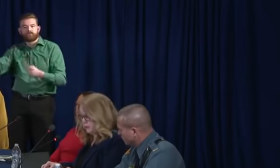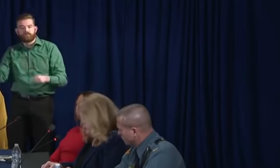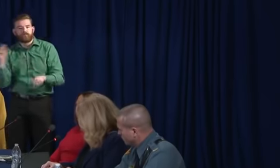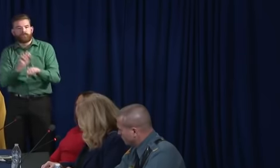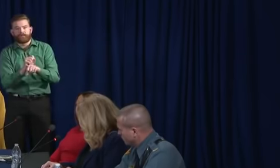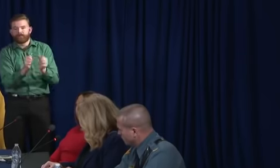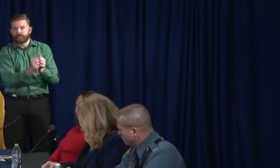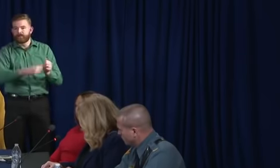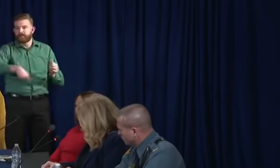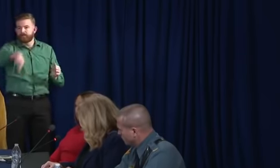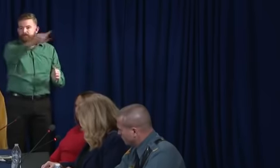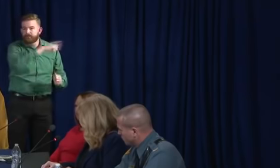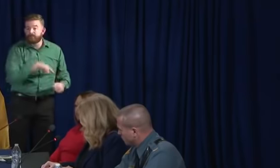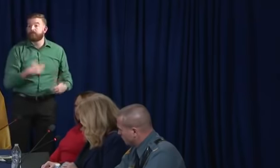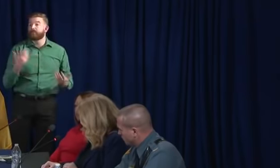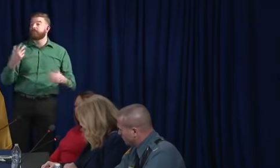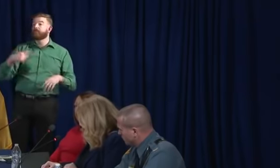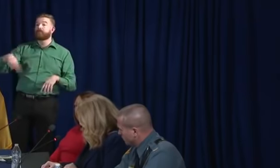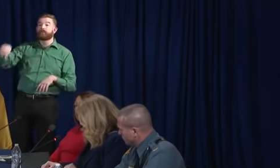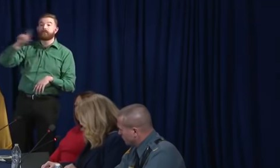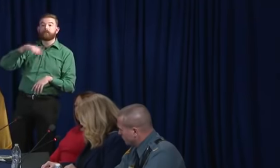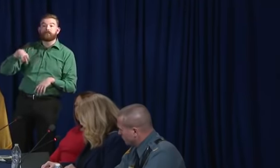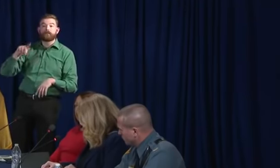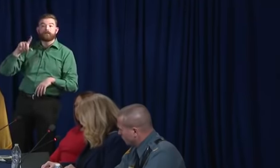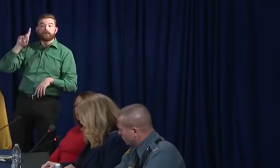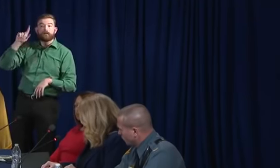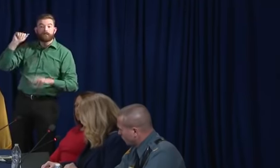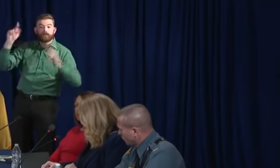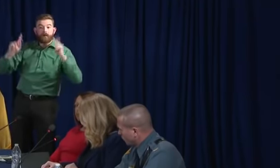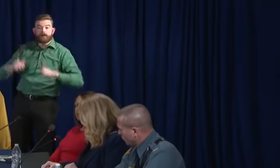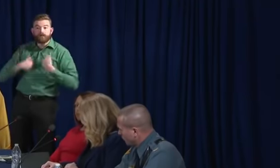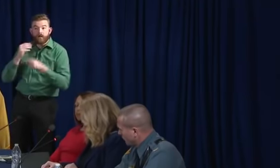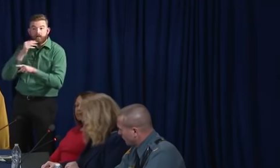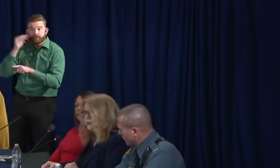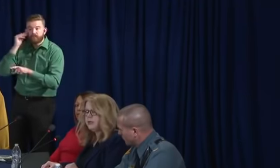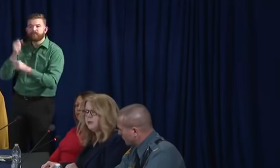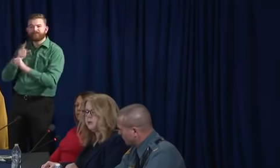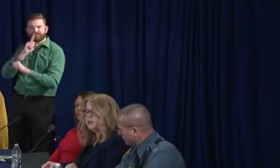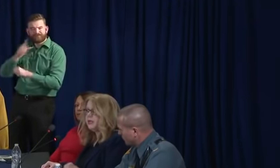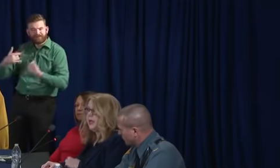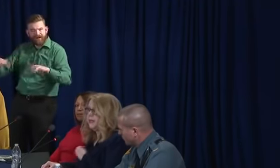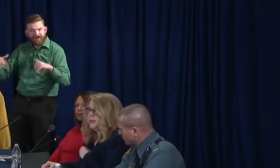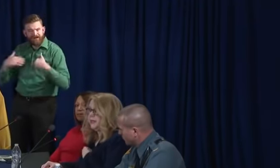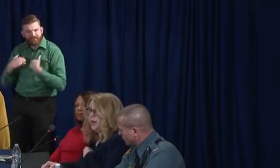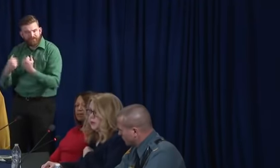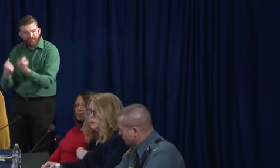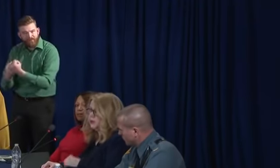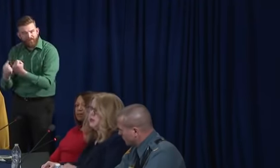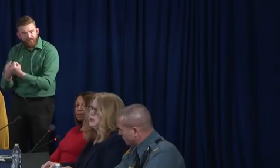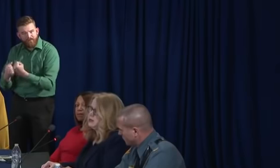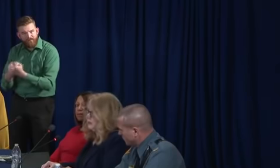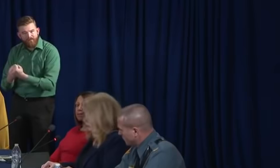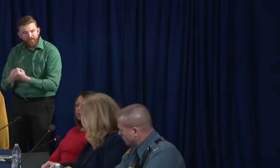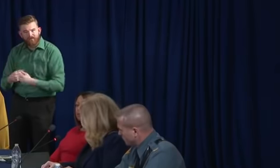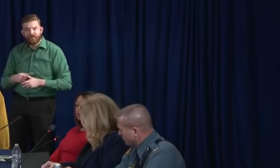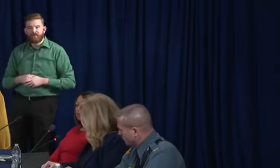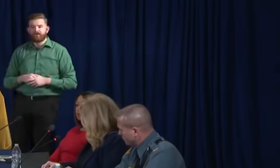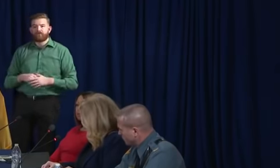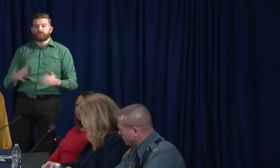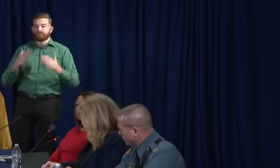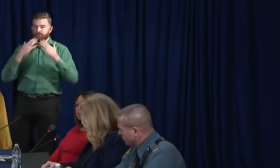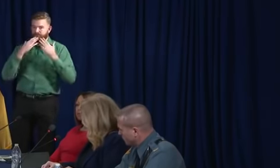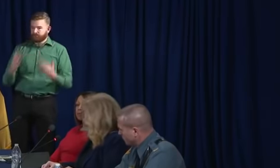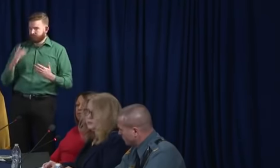other professionals. We're grateful to direct support professionals who are working both in the community and in our developmental